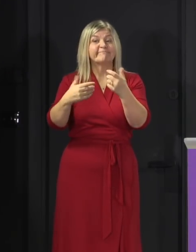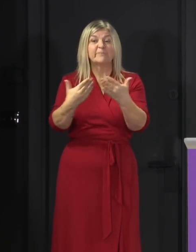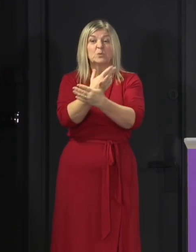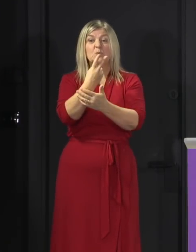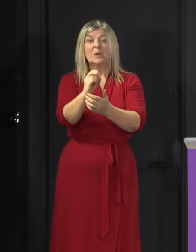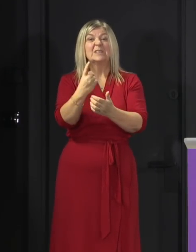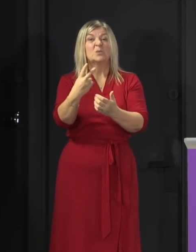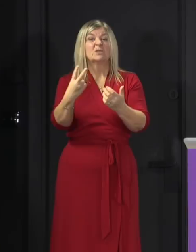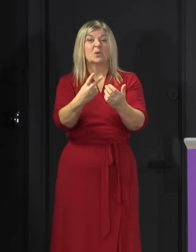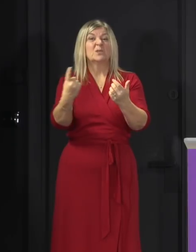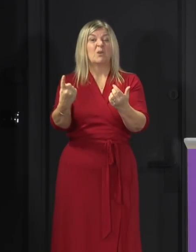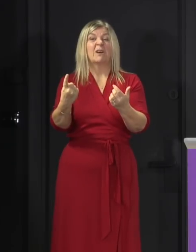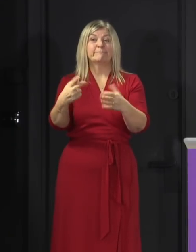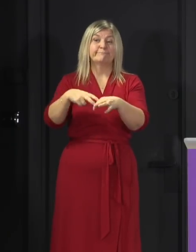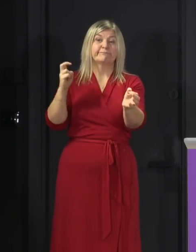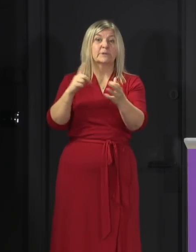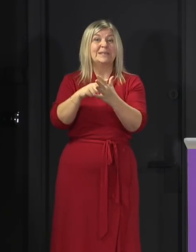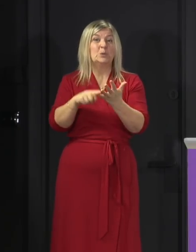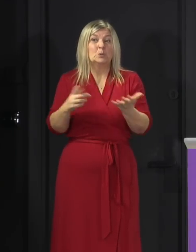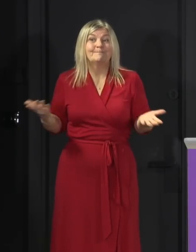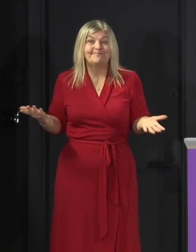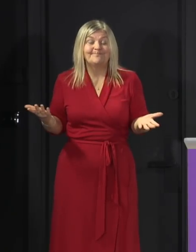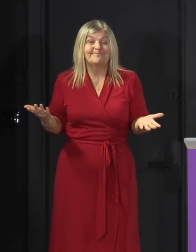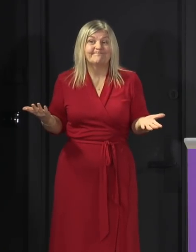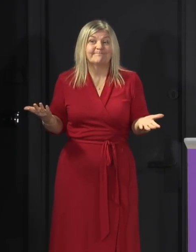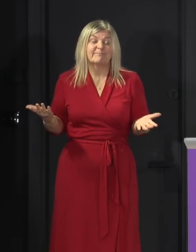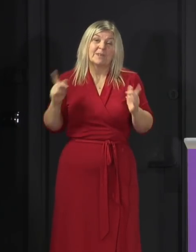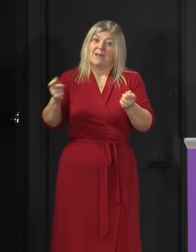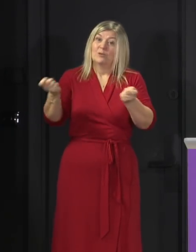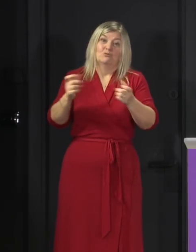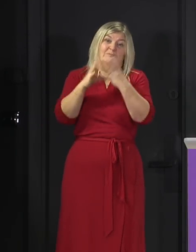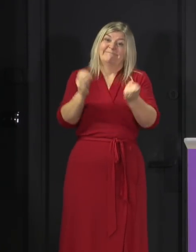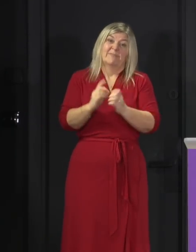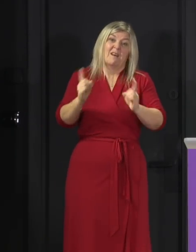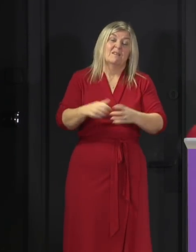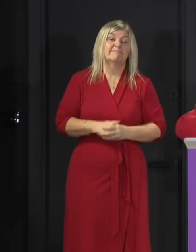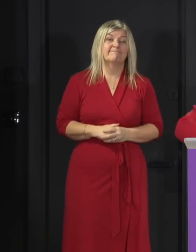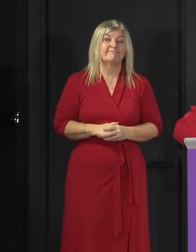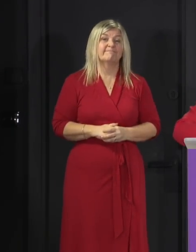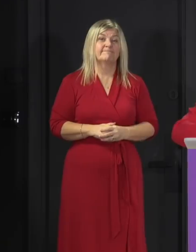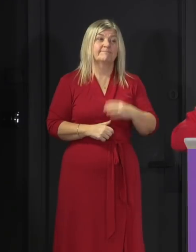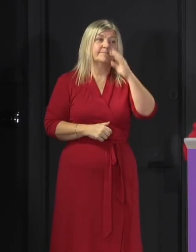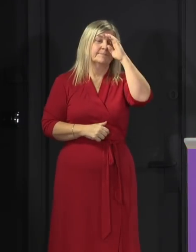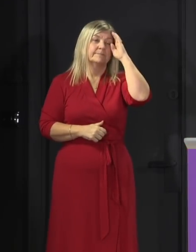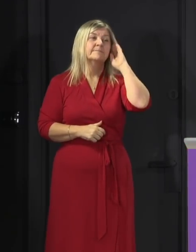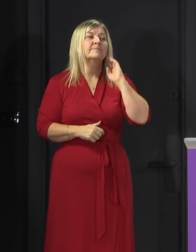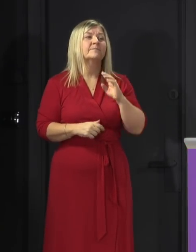can, but there will be some things that are completely out with our control, unfortunately. Paul Hutchin from the Daily Record.